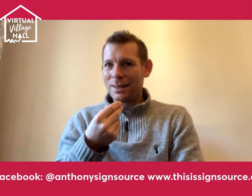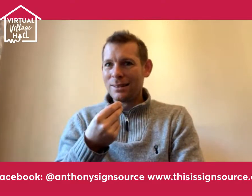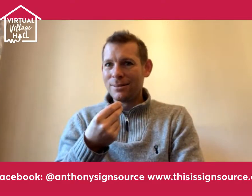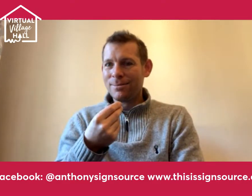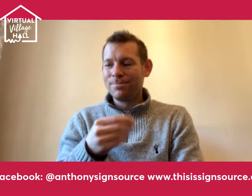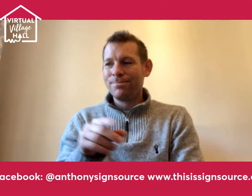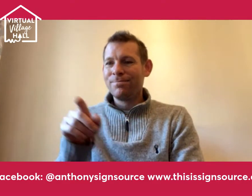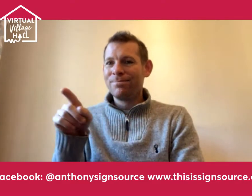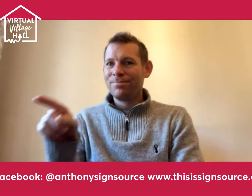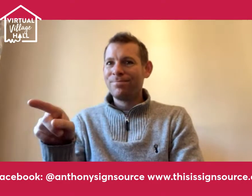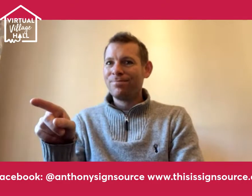He's male.